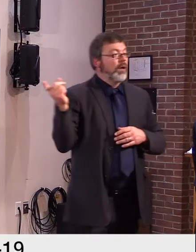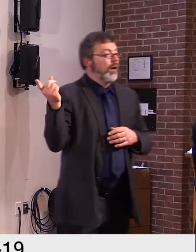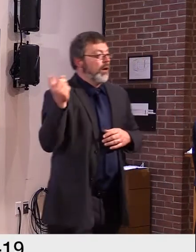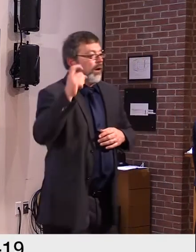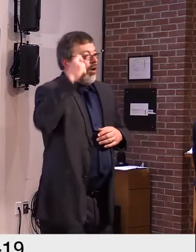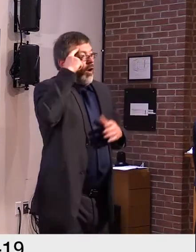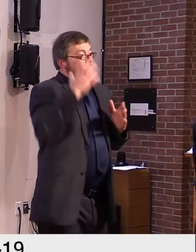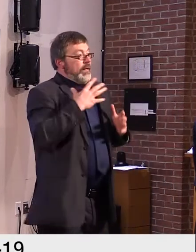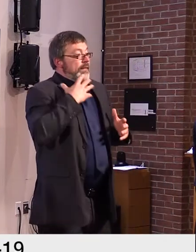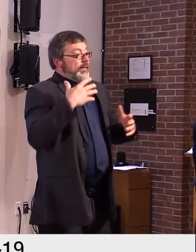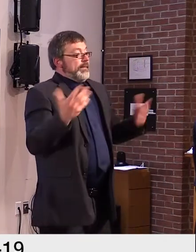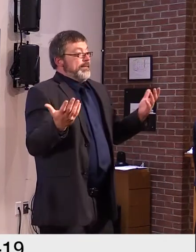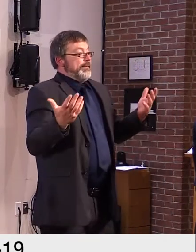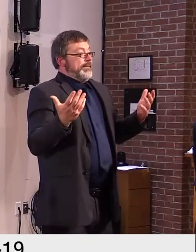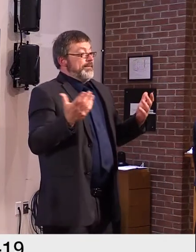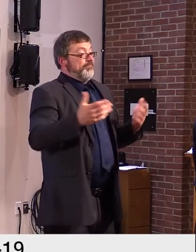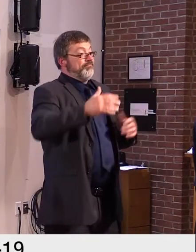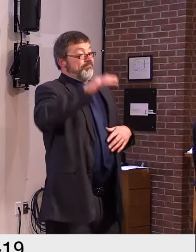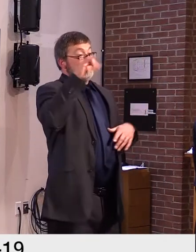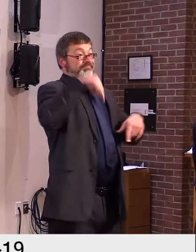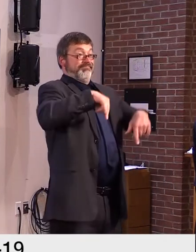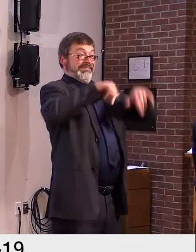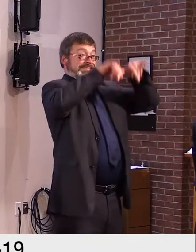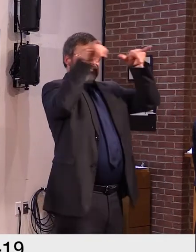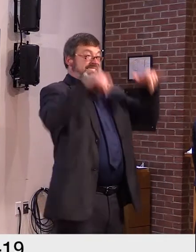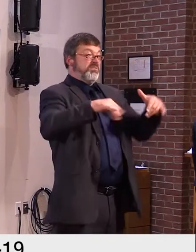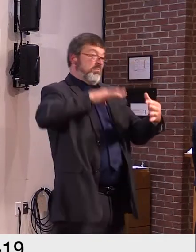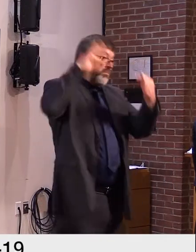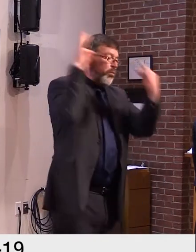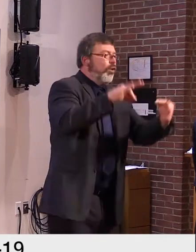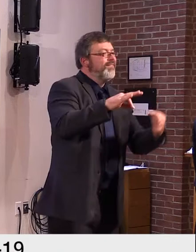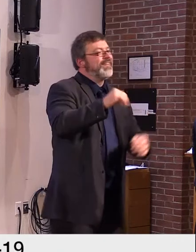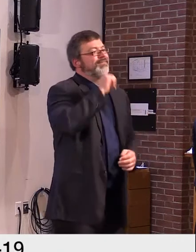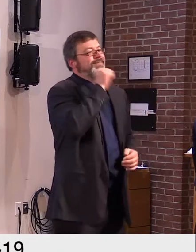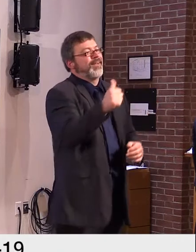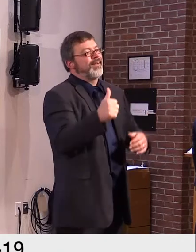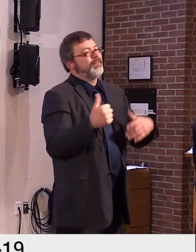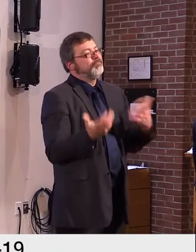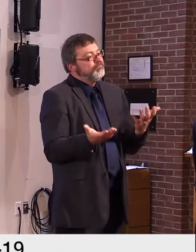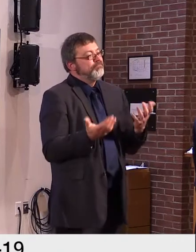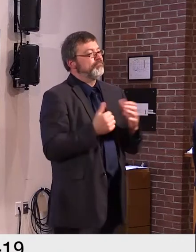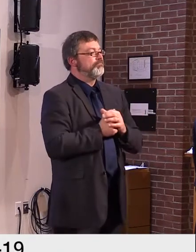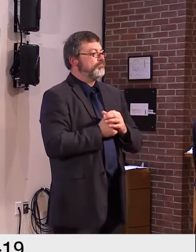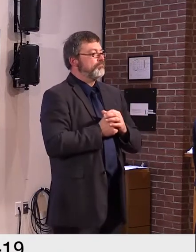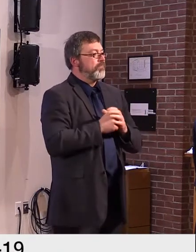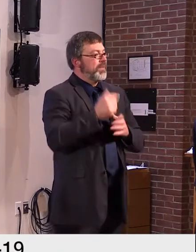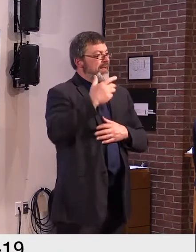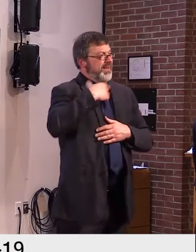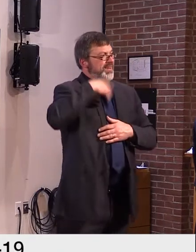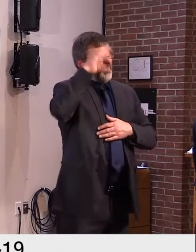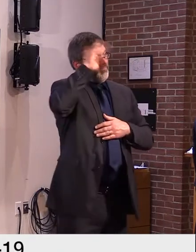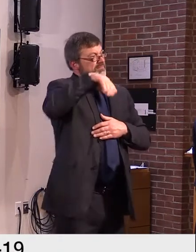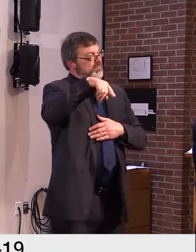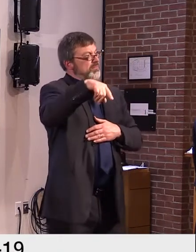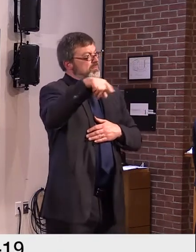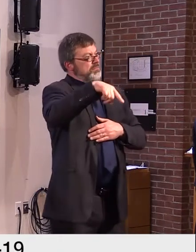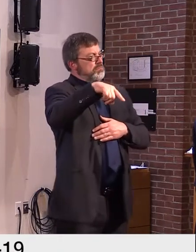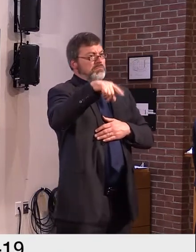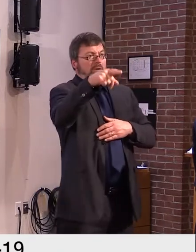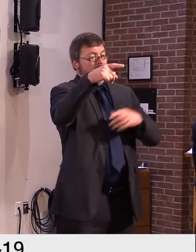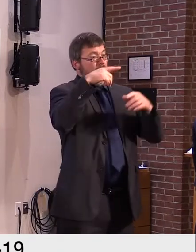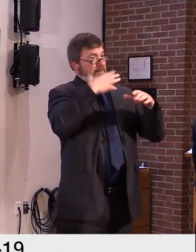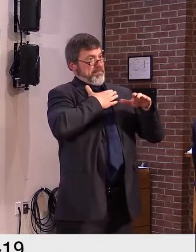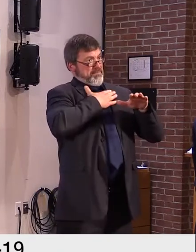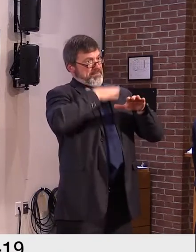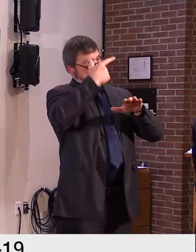our travel guidance is fairly well known at this point. If you're from a green county, you're welcome to come to Vermont without quarantining.